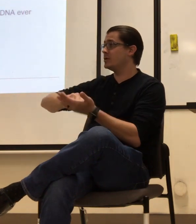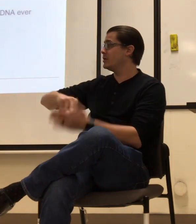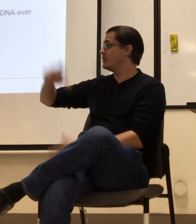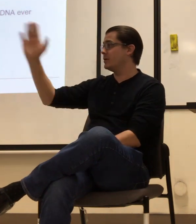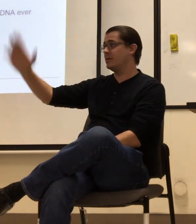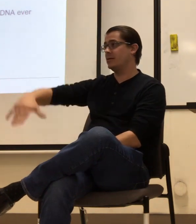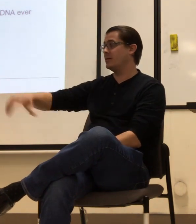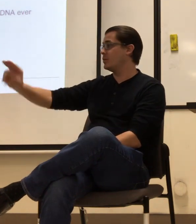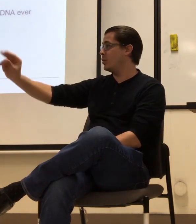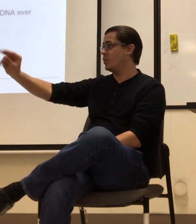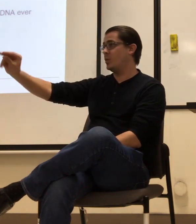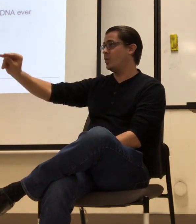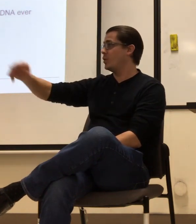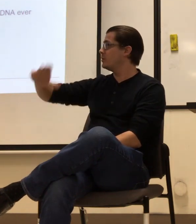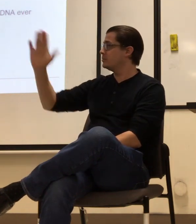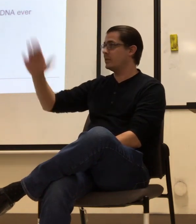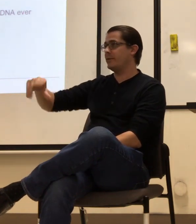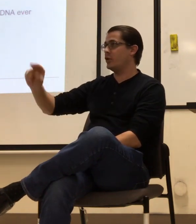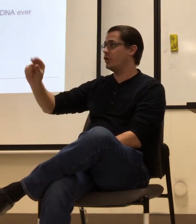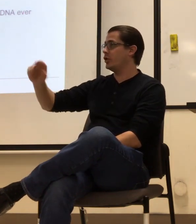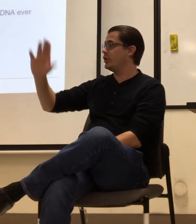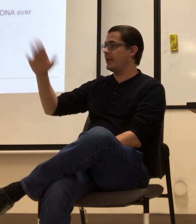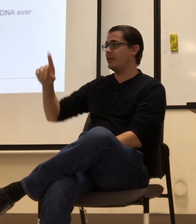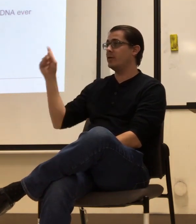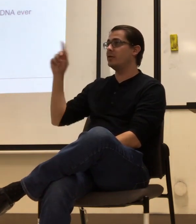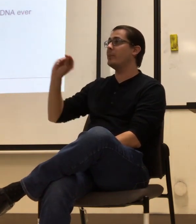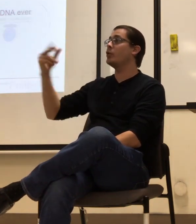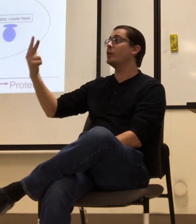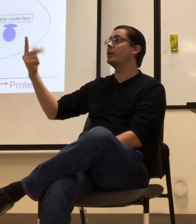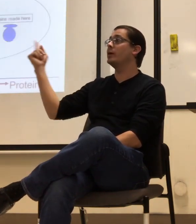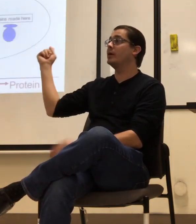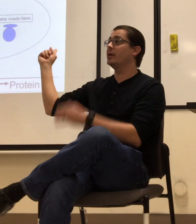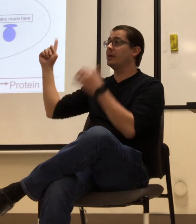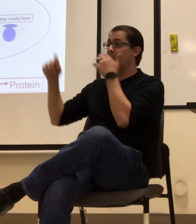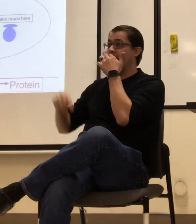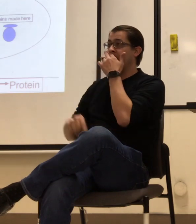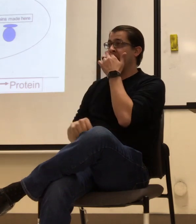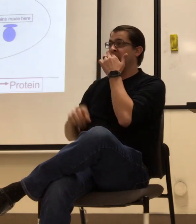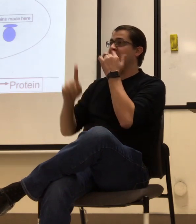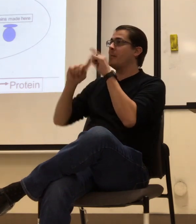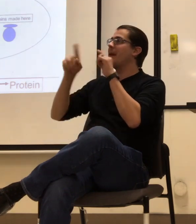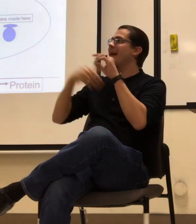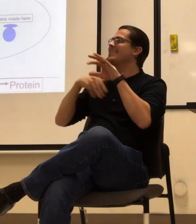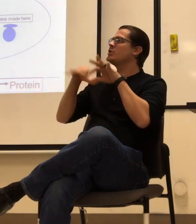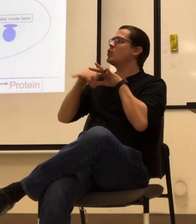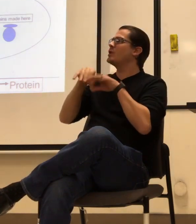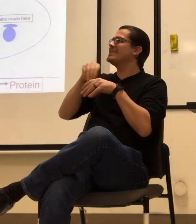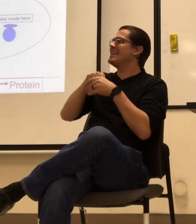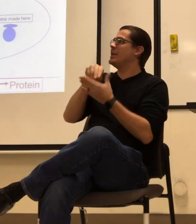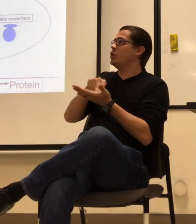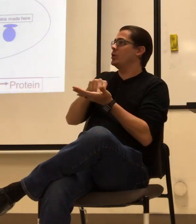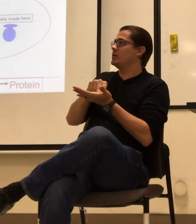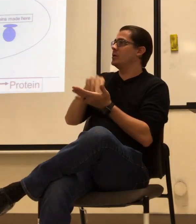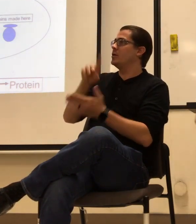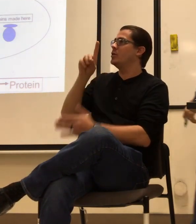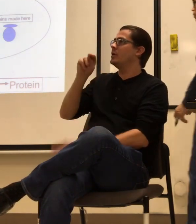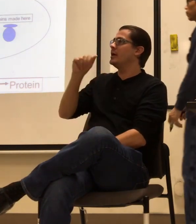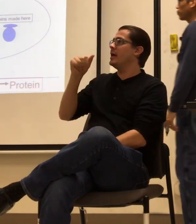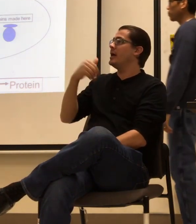have it. DNA never leaves the nucleus, but it has the instructions. So DNA has the code.